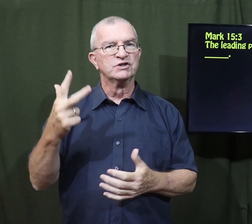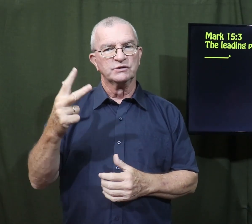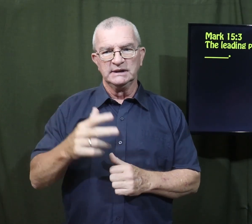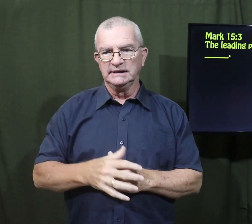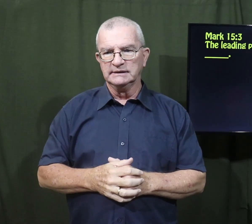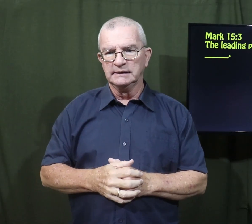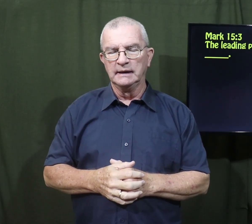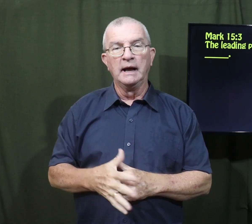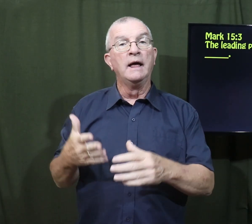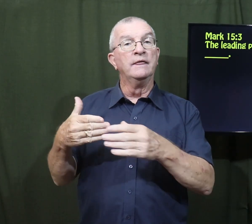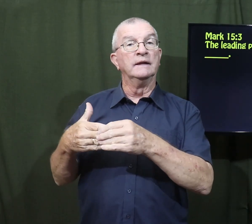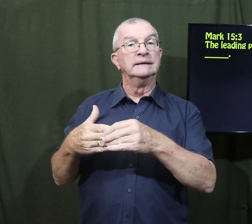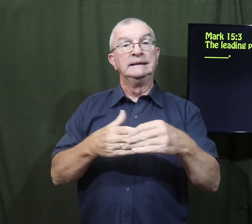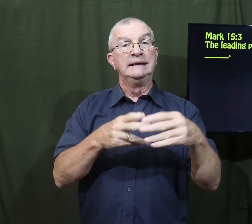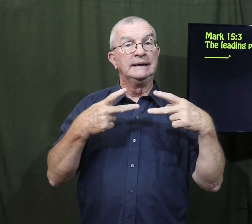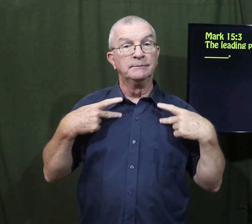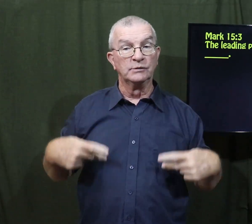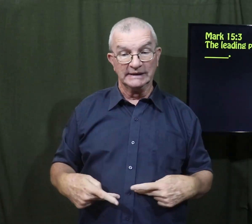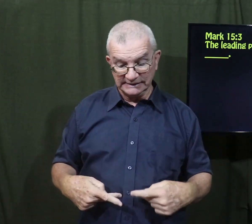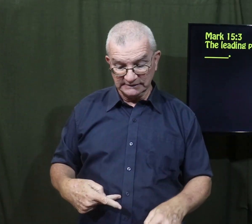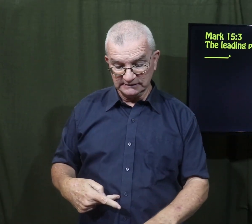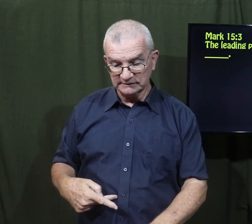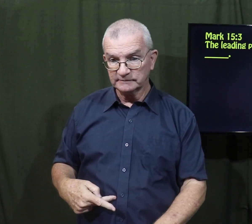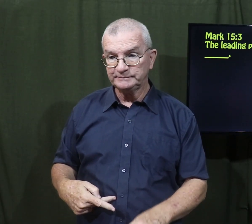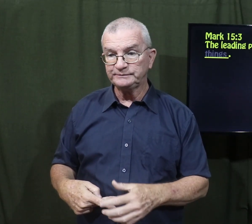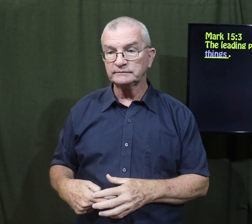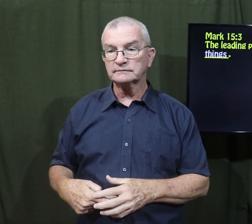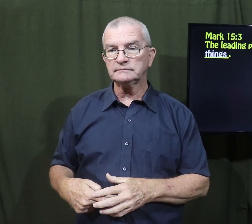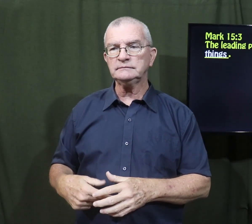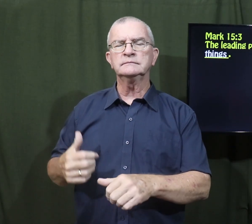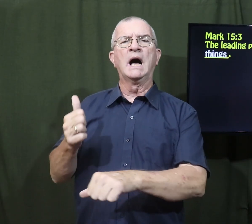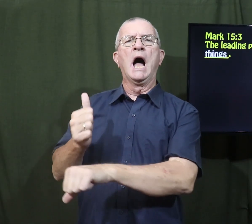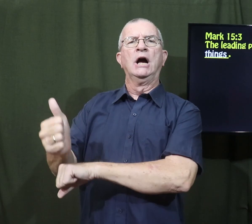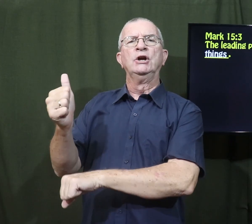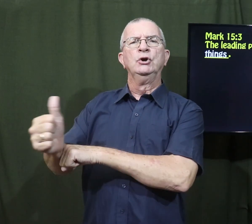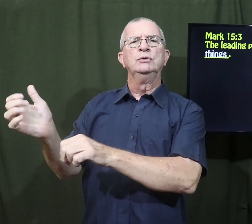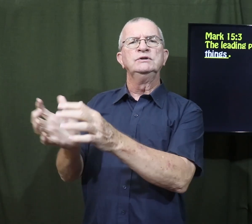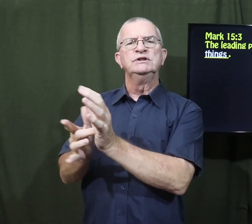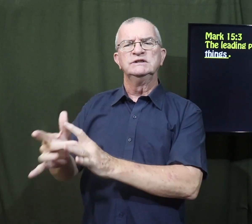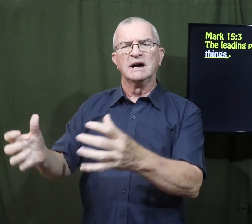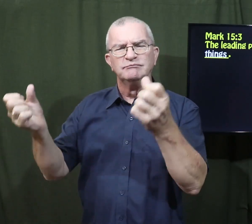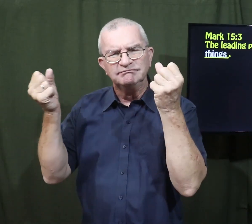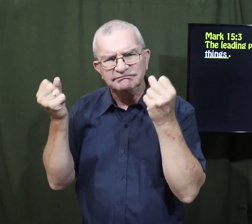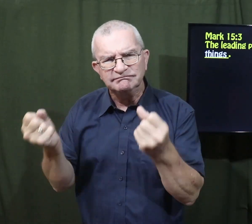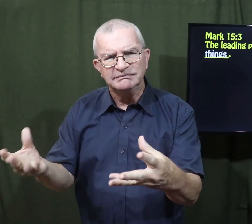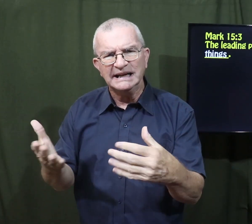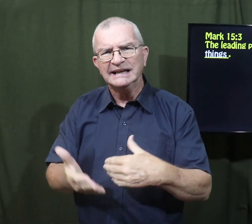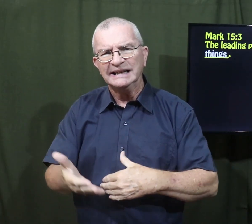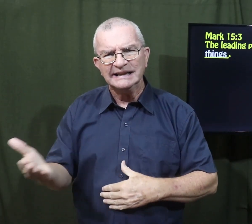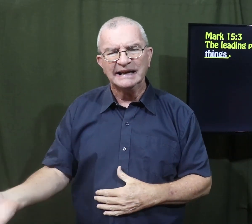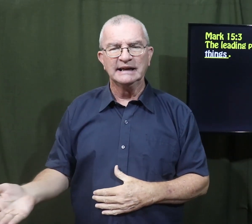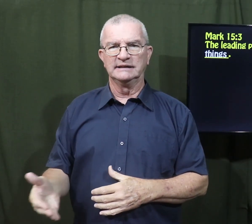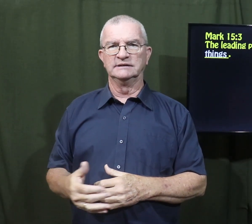Verse 13. The leading priests accused Jesus of many things.